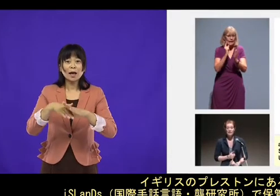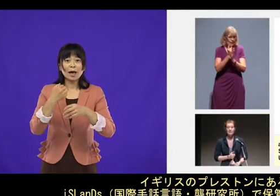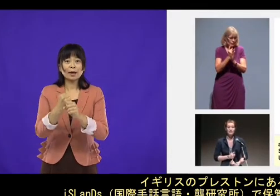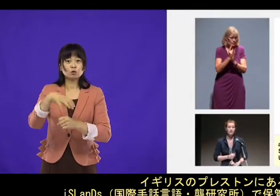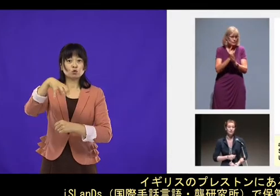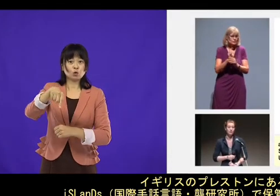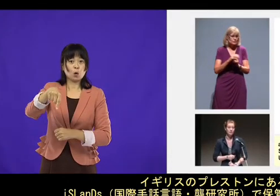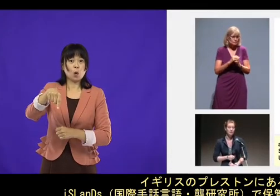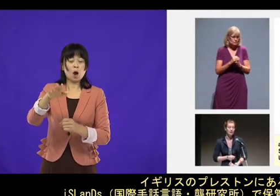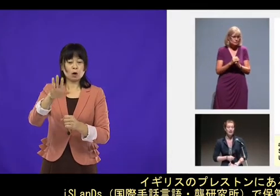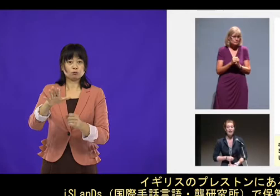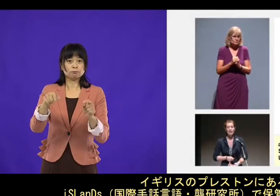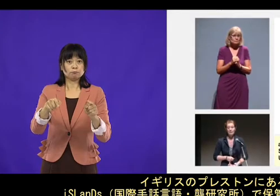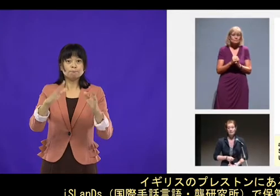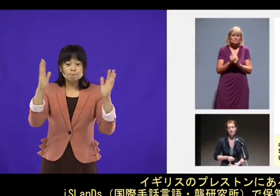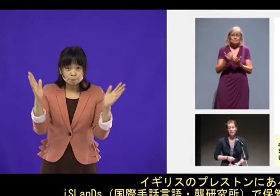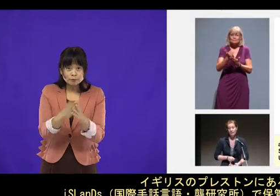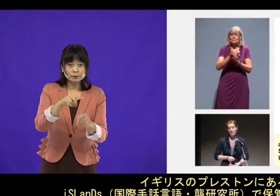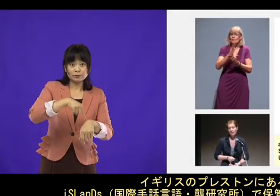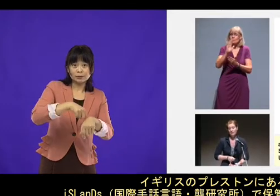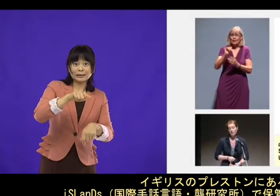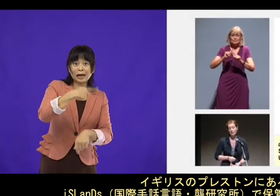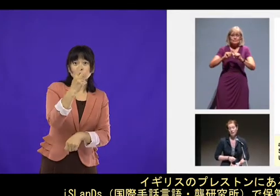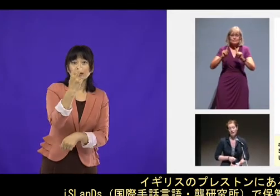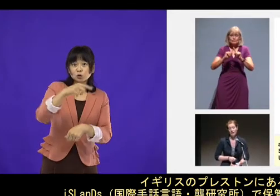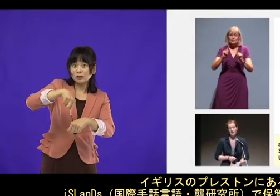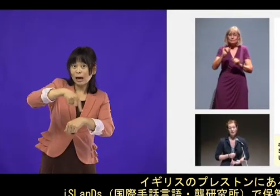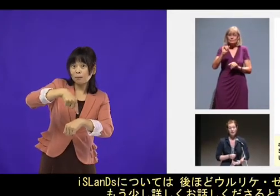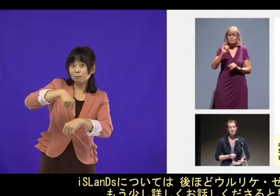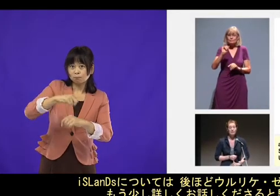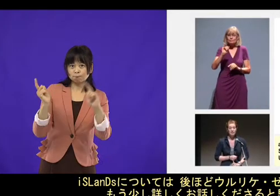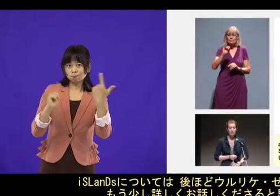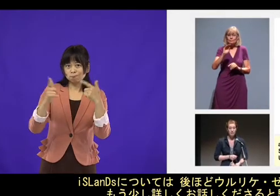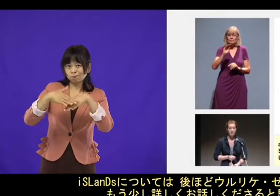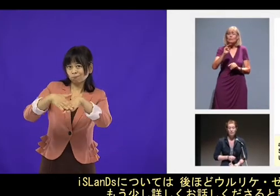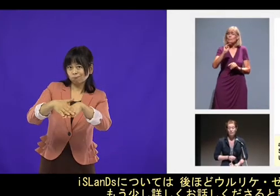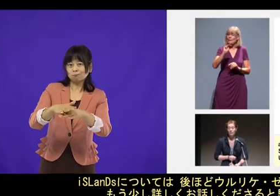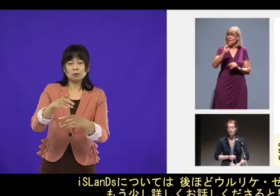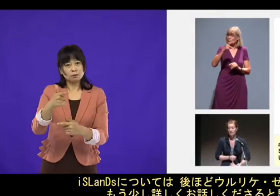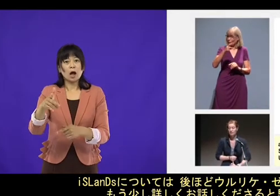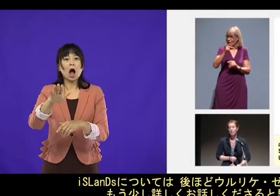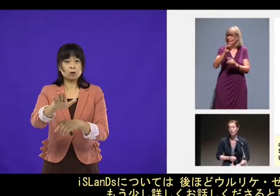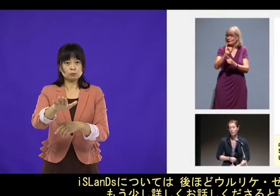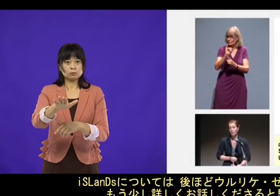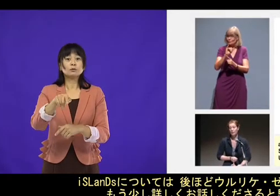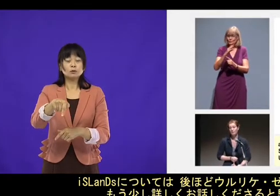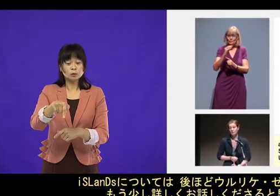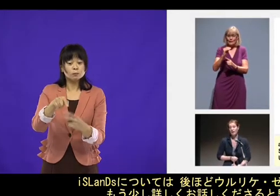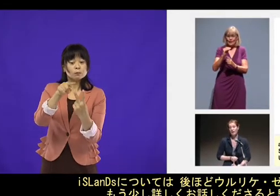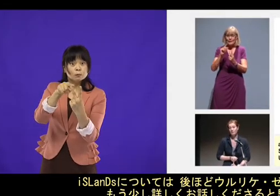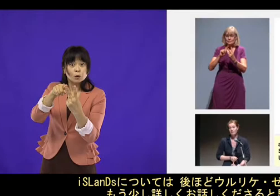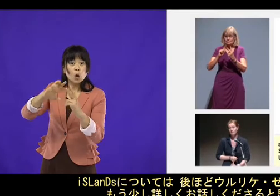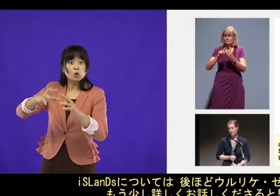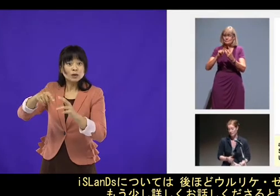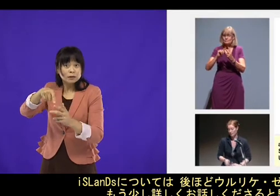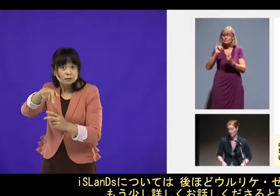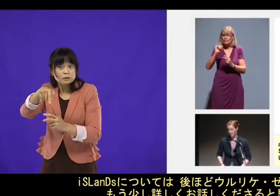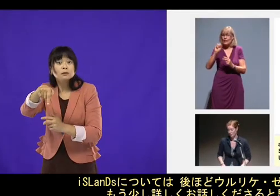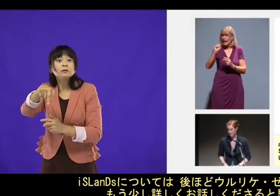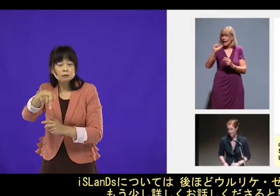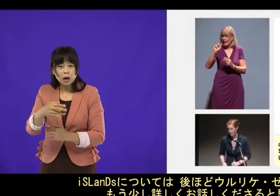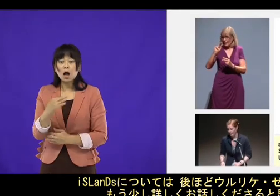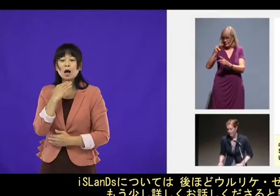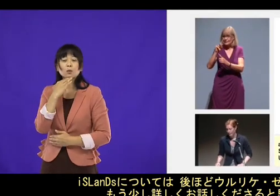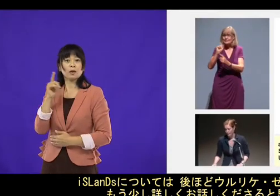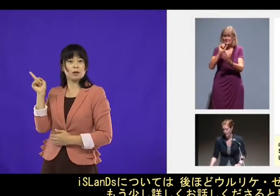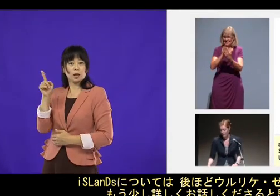the Islands Institute and in Preston, UK. And I think Ulrike Zaschan will talk a little bit more about islands later